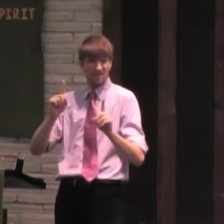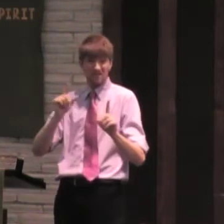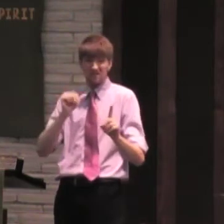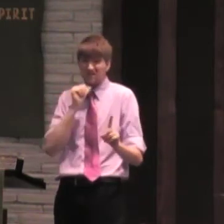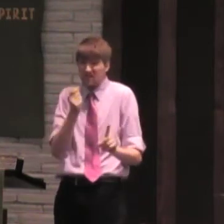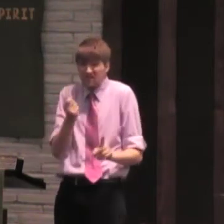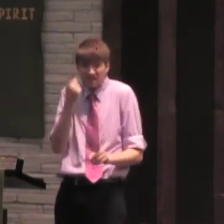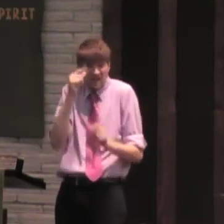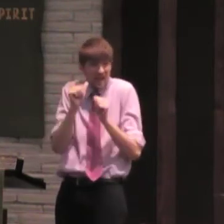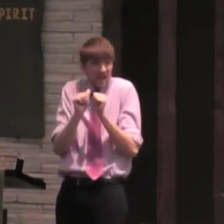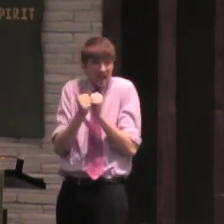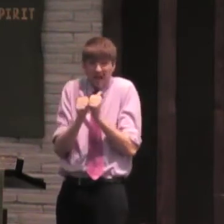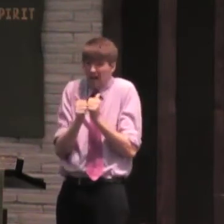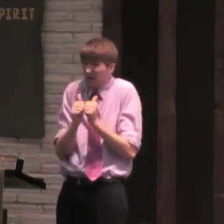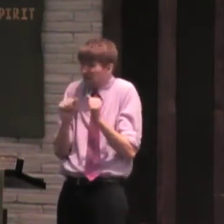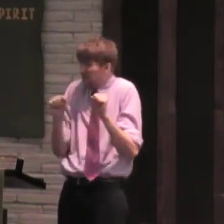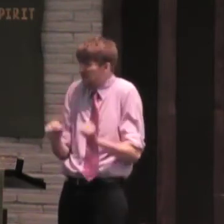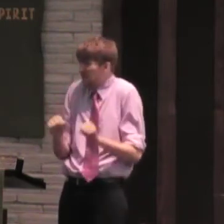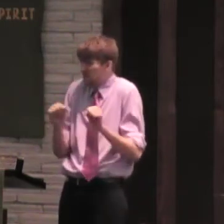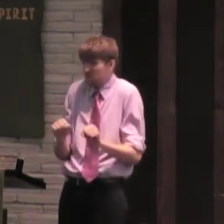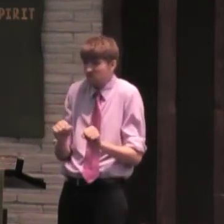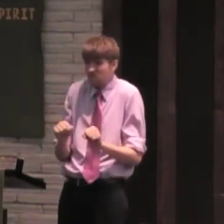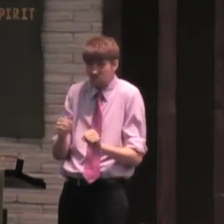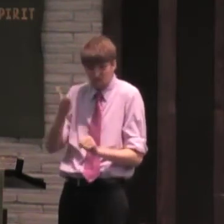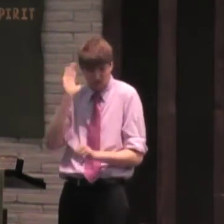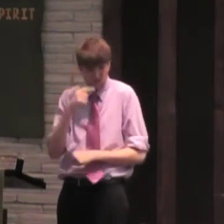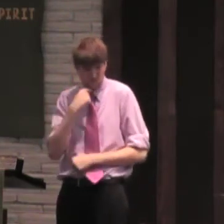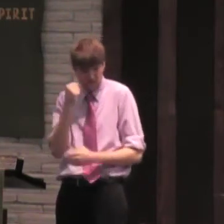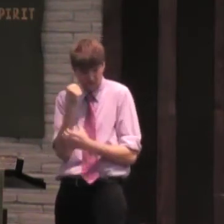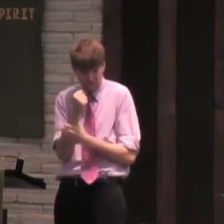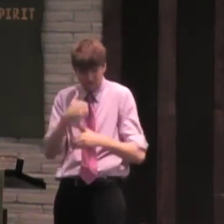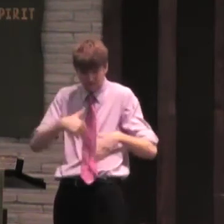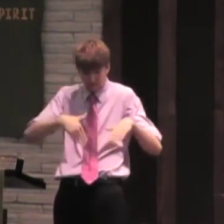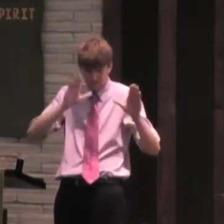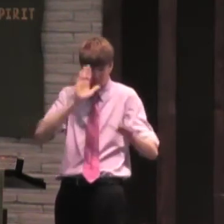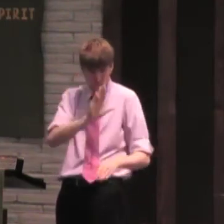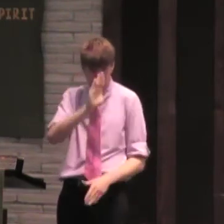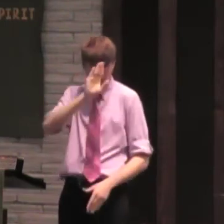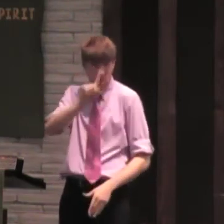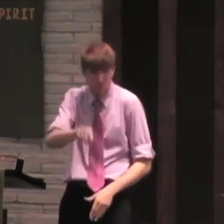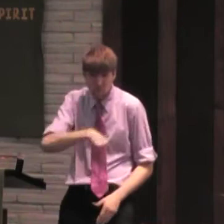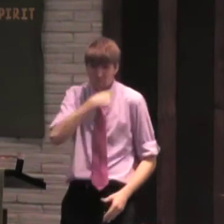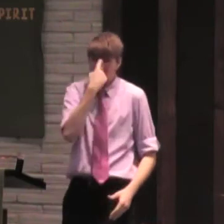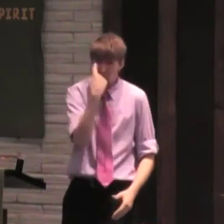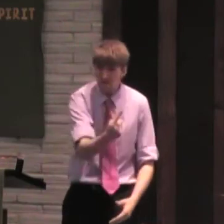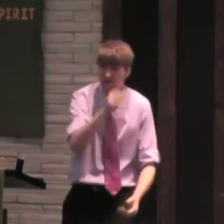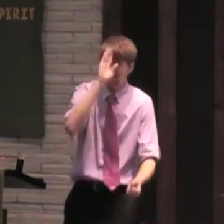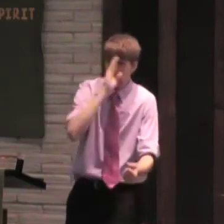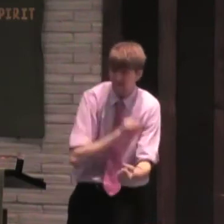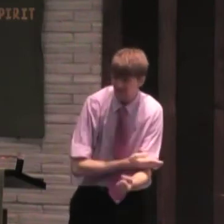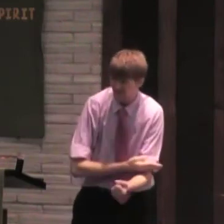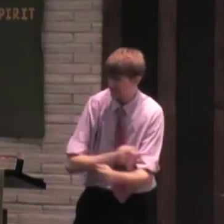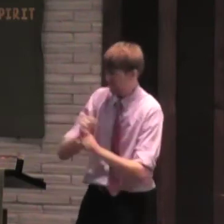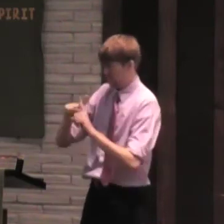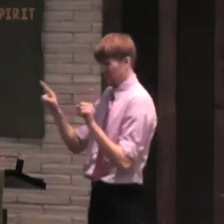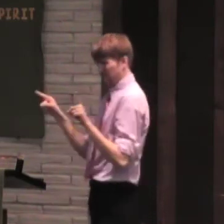do something, but we don't always understand how we can be able to do that. So